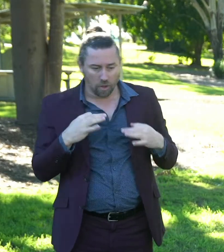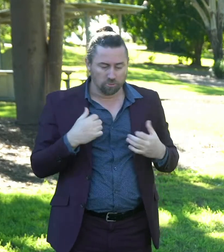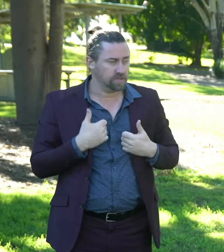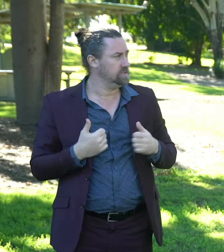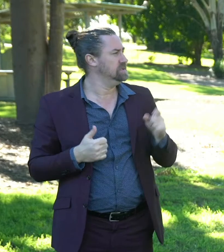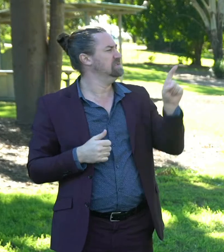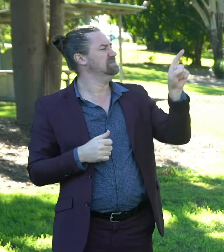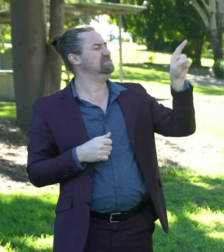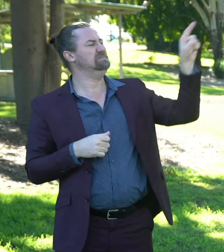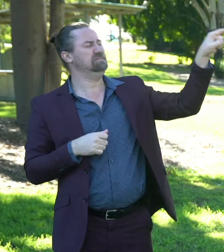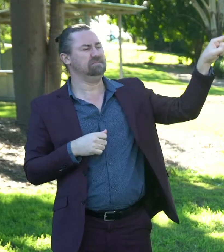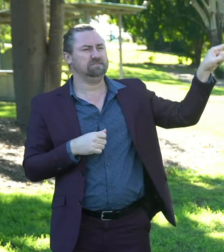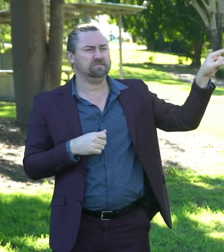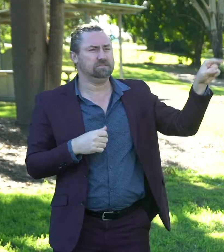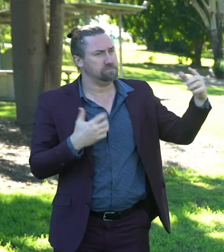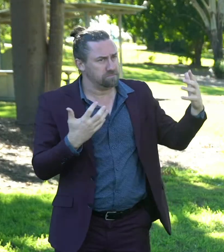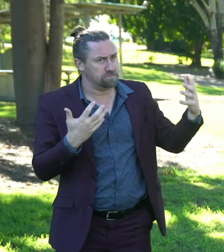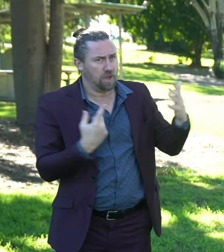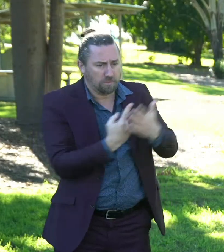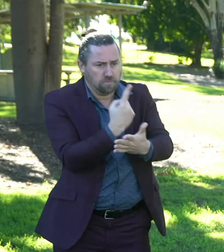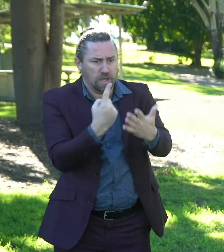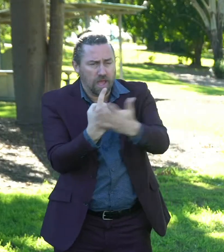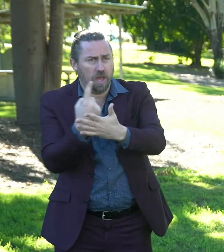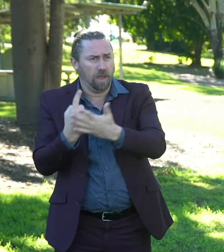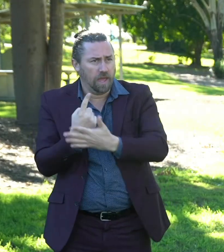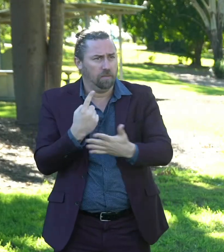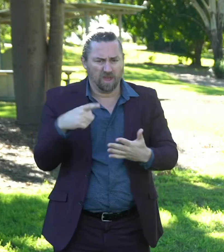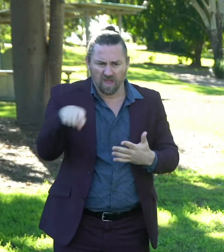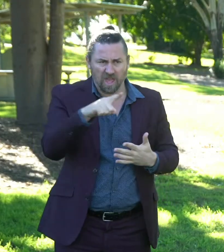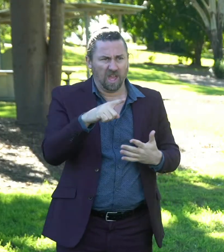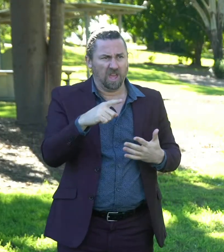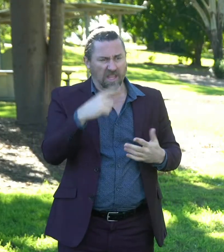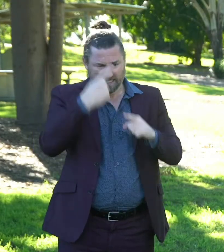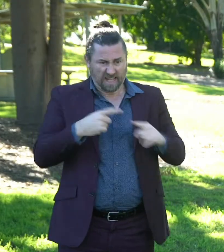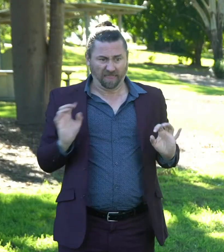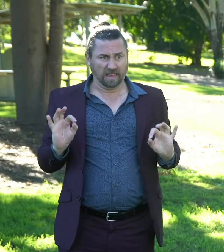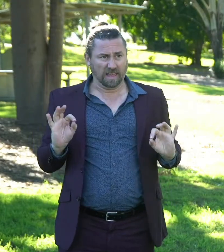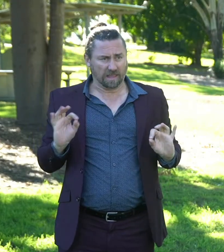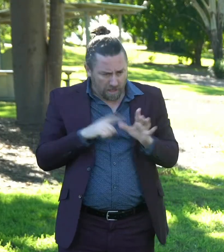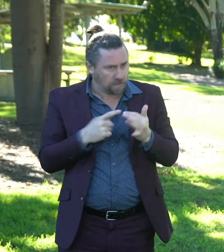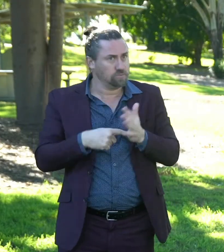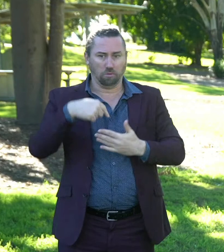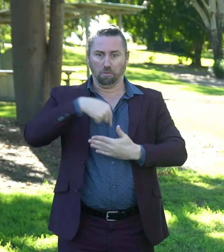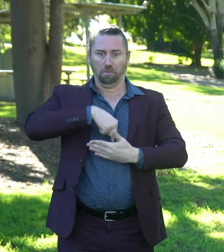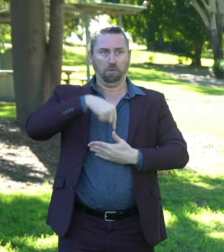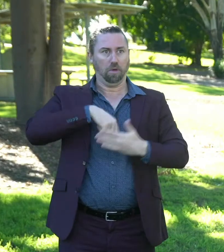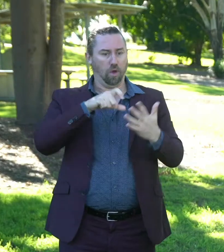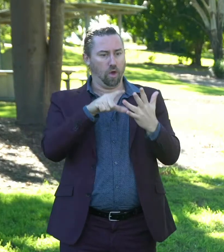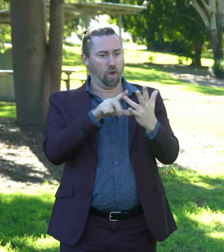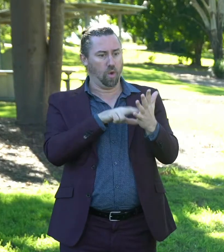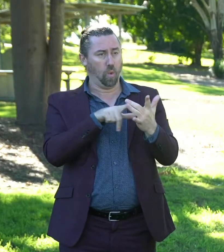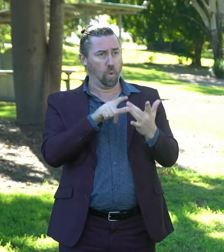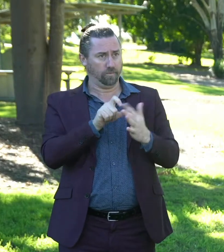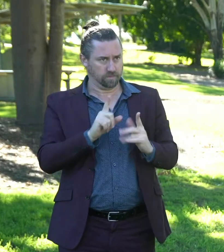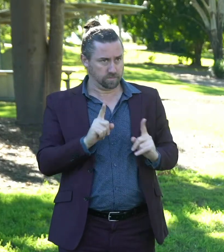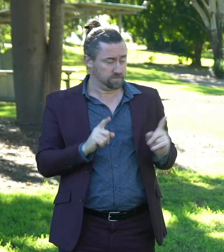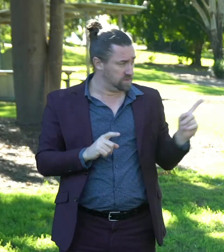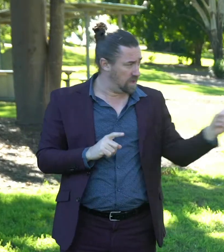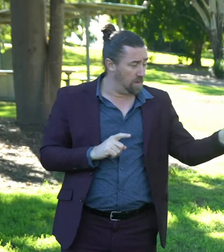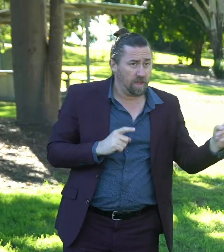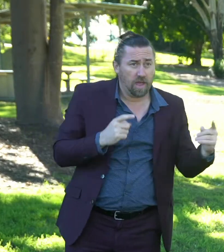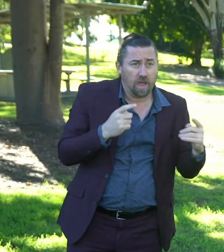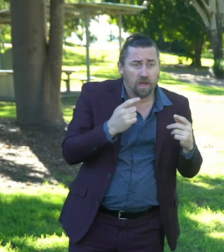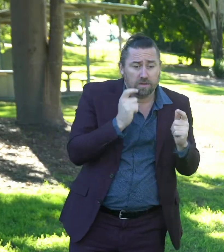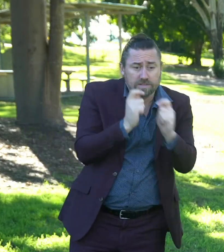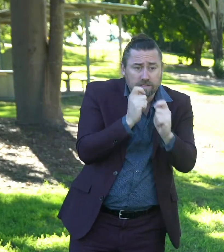fact there's obviously a lot of cases where they haven't actually been outwardly sick? Are you happy with the numbers of testing at the